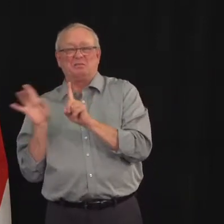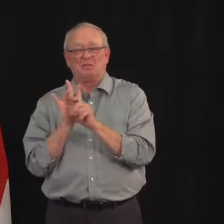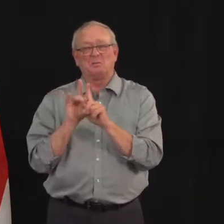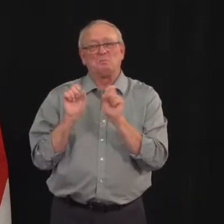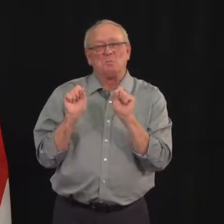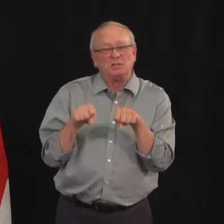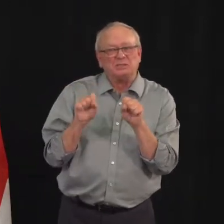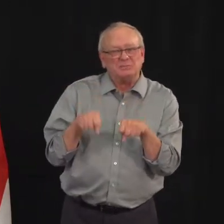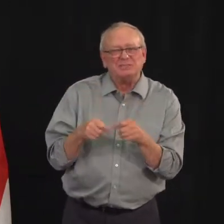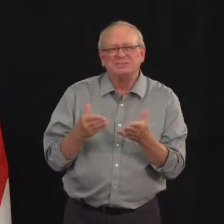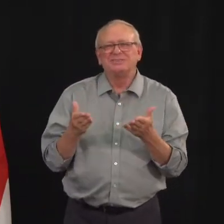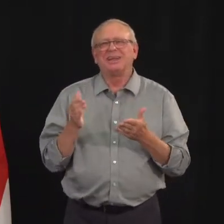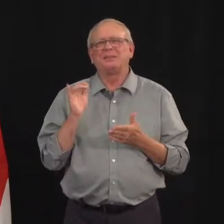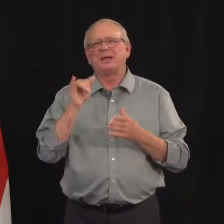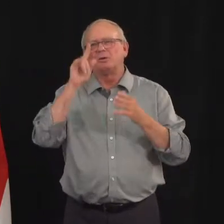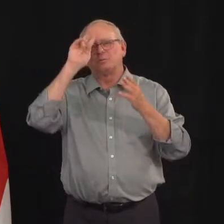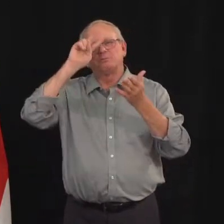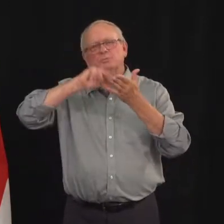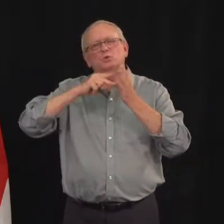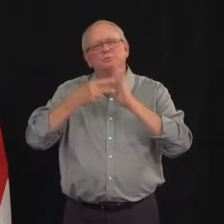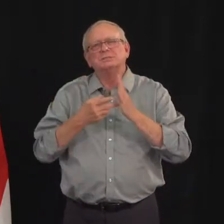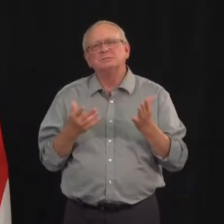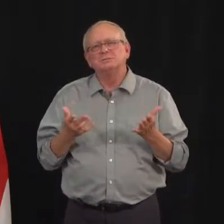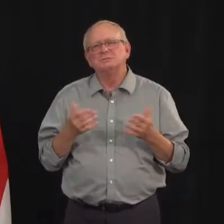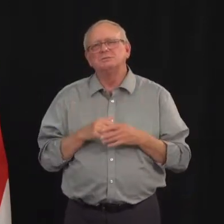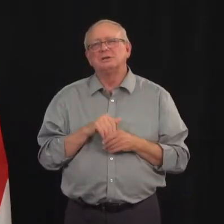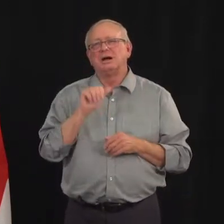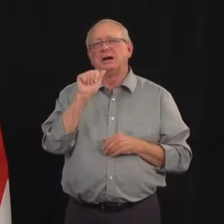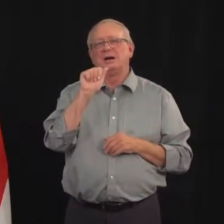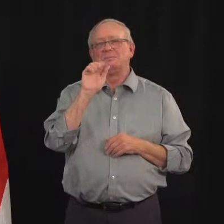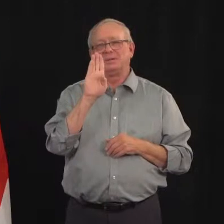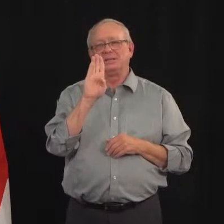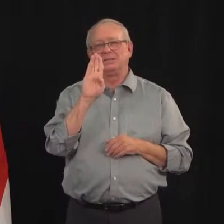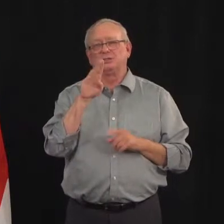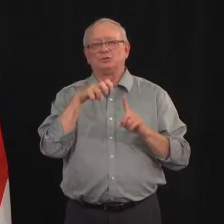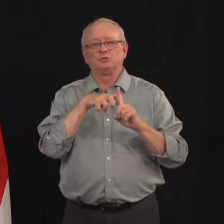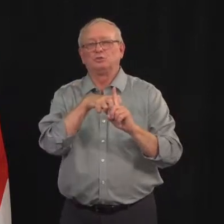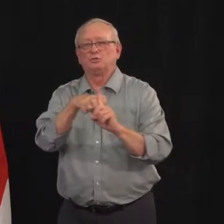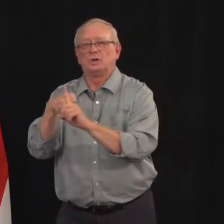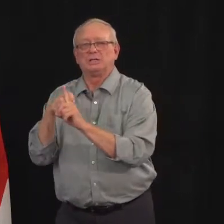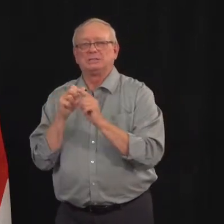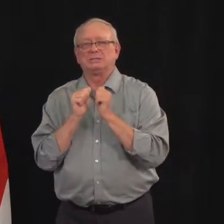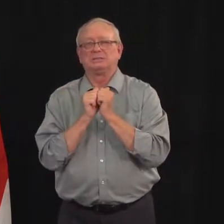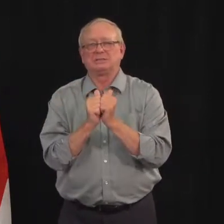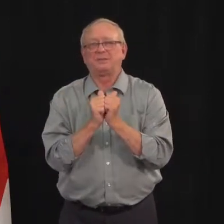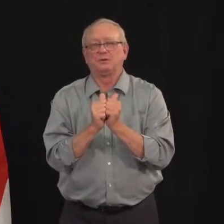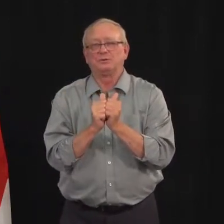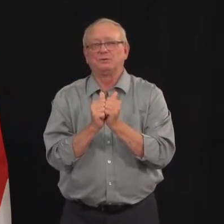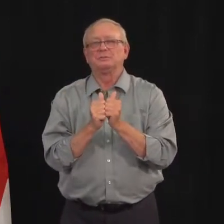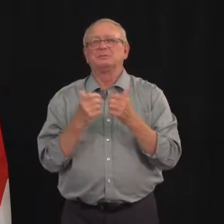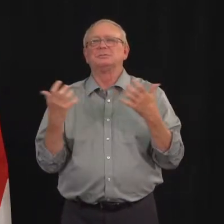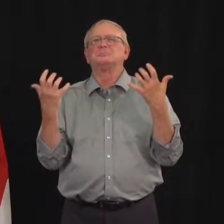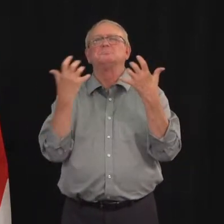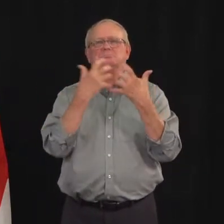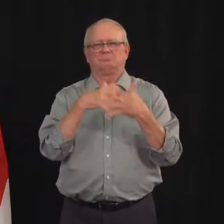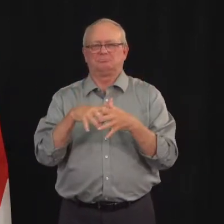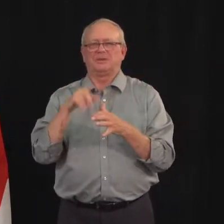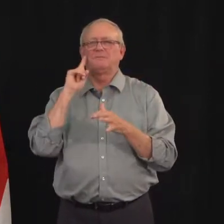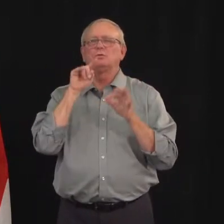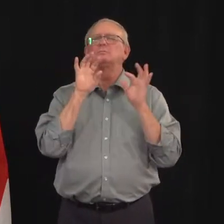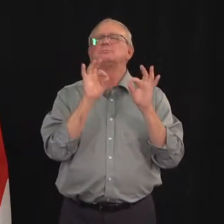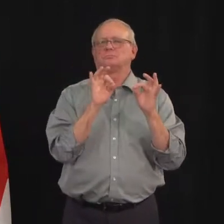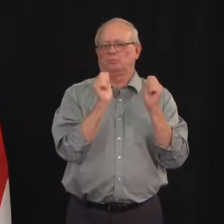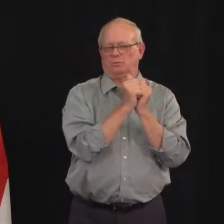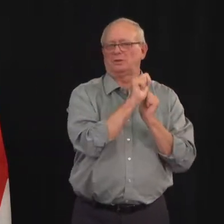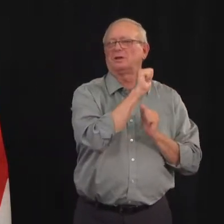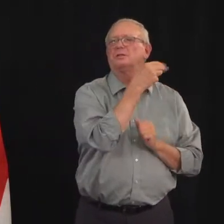The advantage of the AB Trace Together app is that it has been deployed. It does work with our system. And so if we're able to get the fix